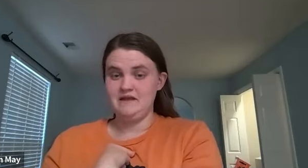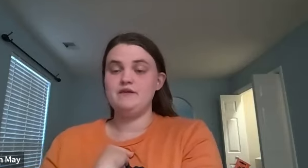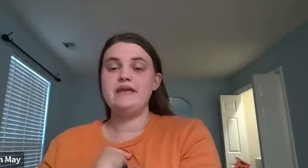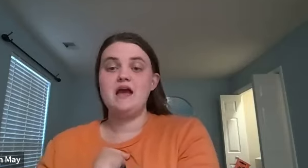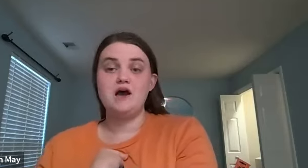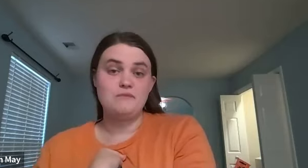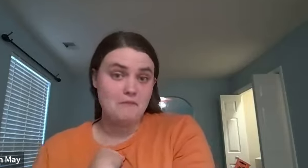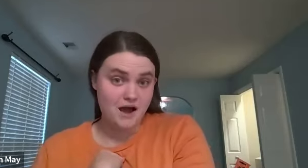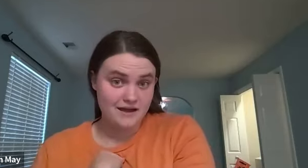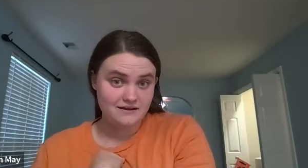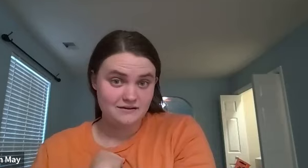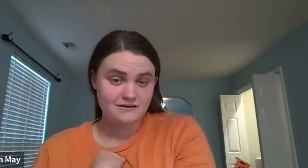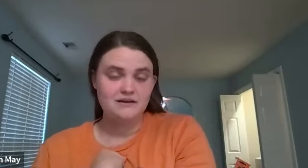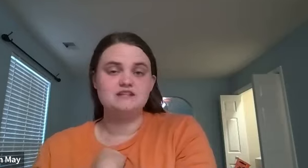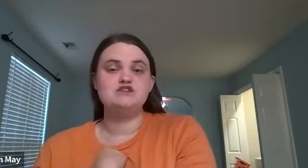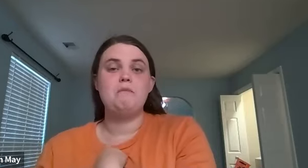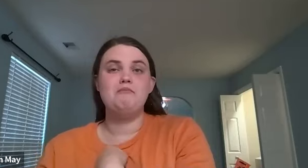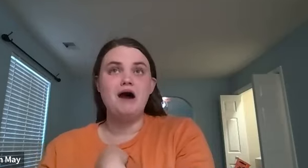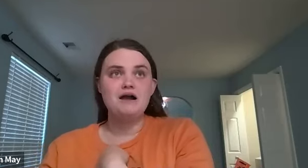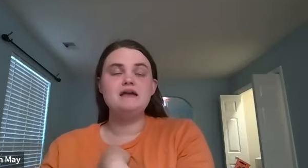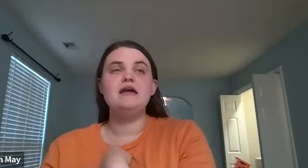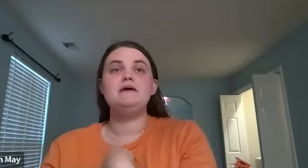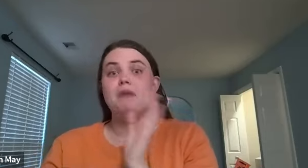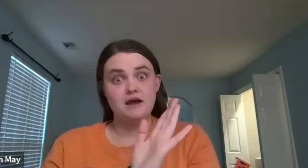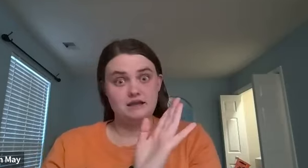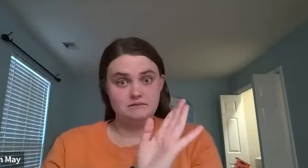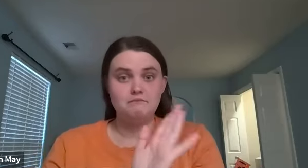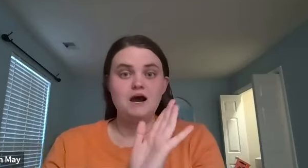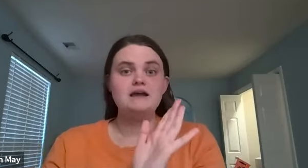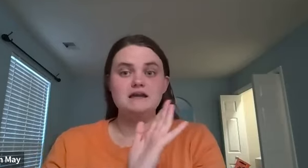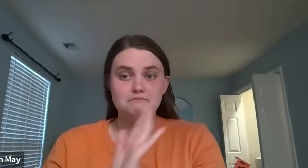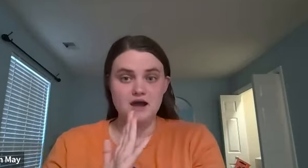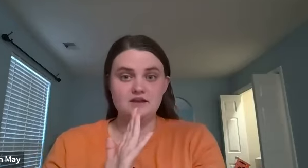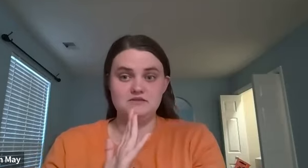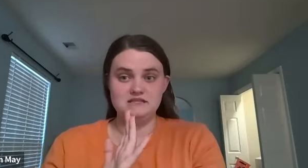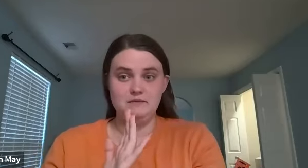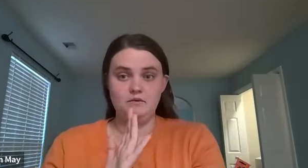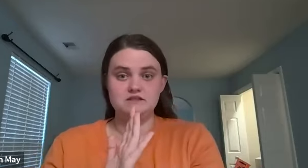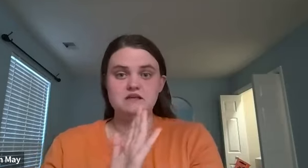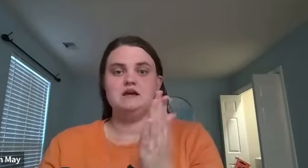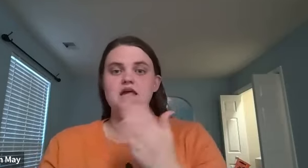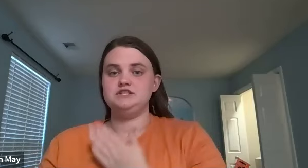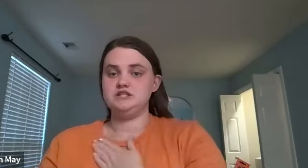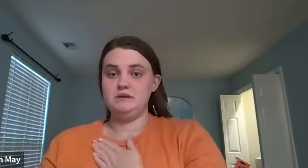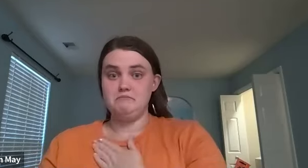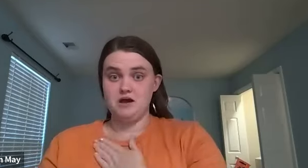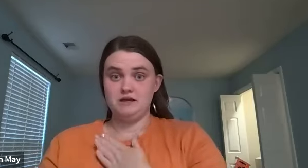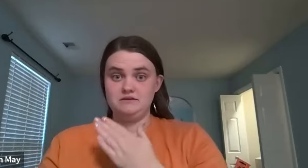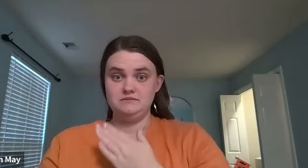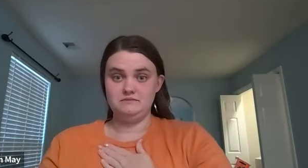Then we have my, and so my and mine are the same ones. It's just going to be mine,